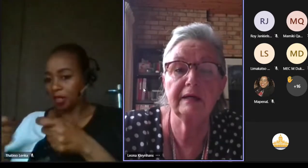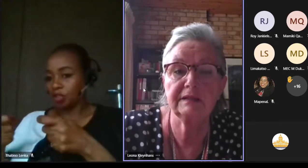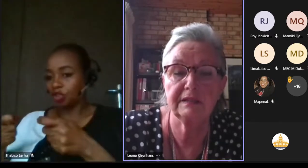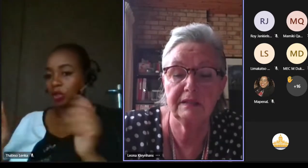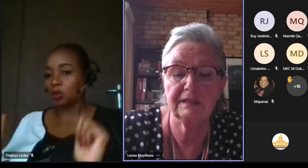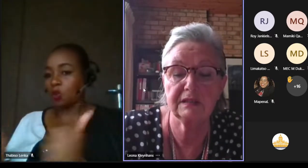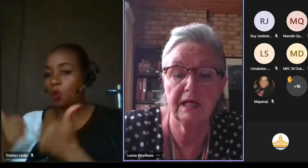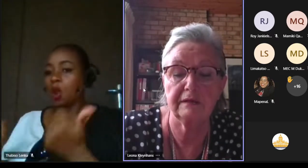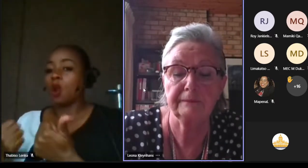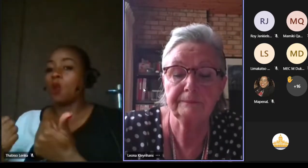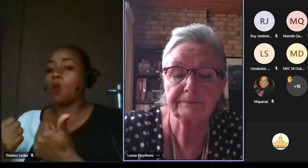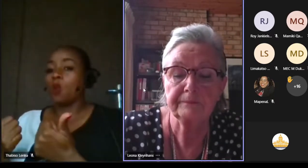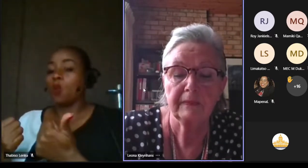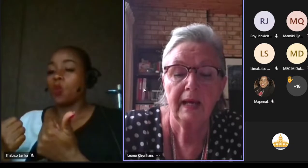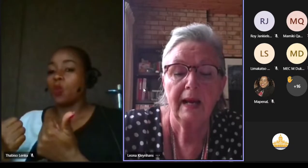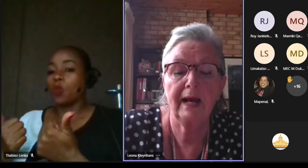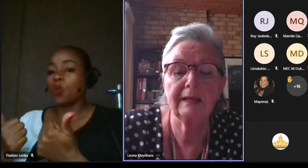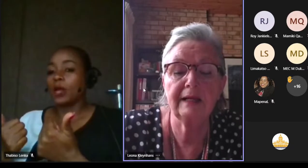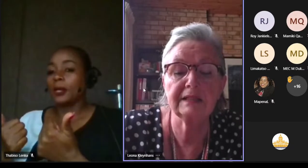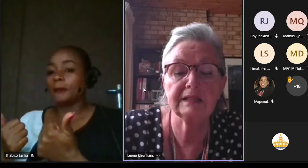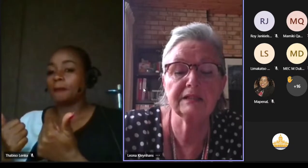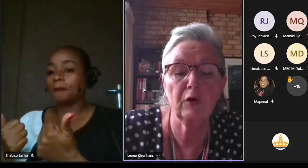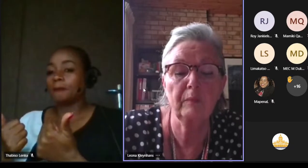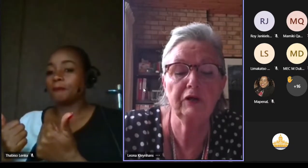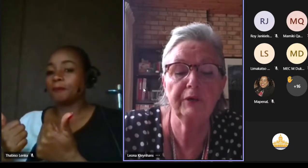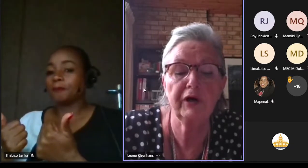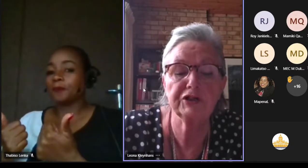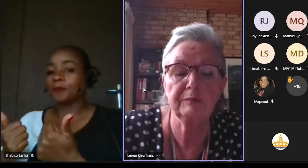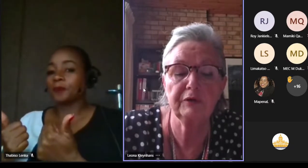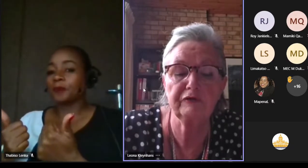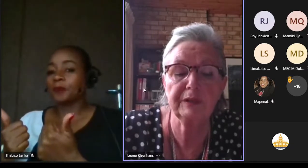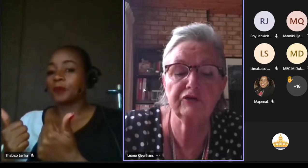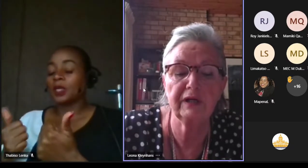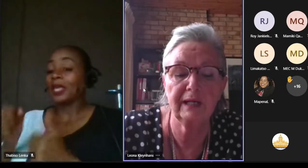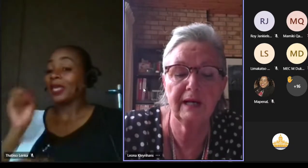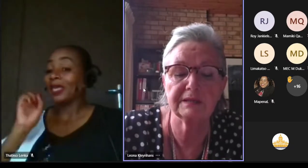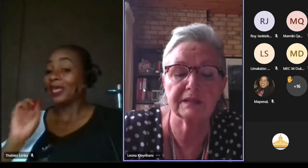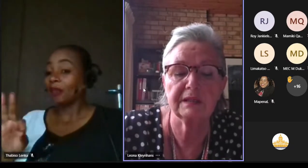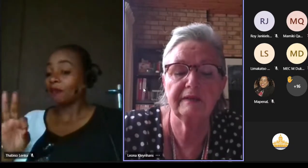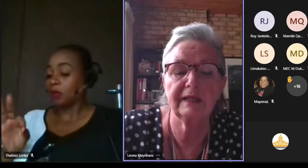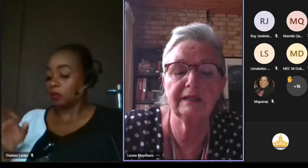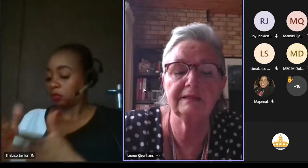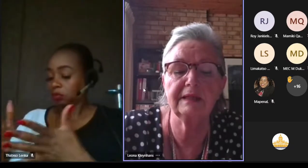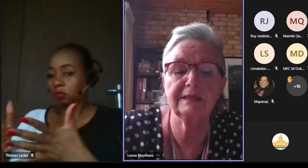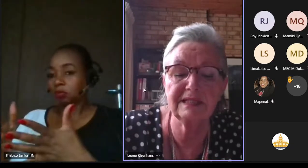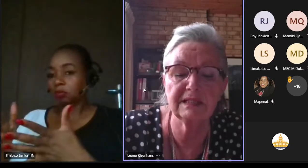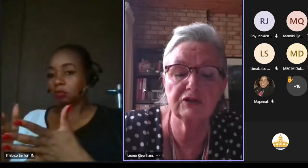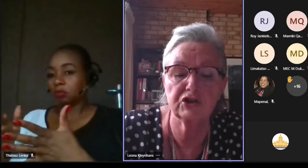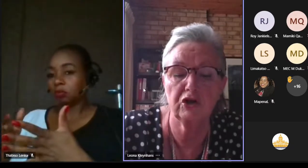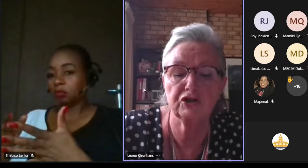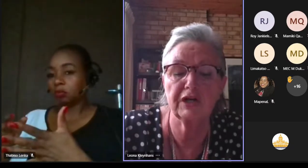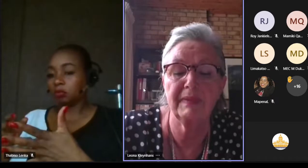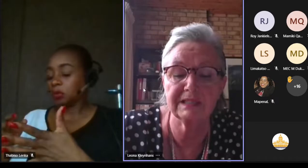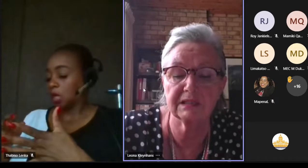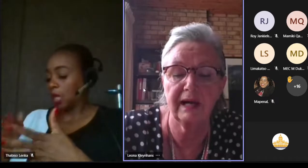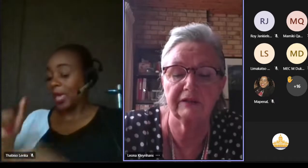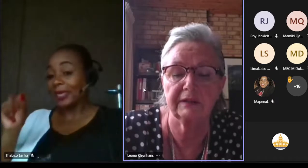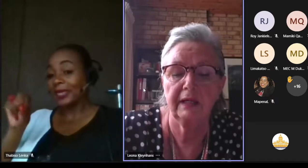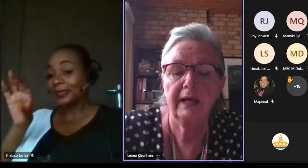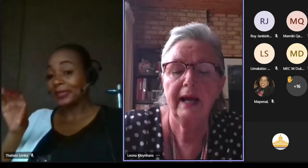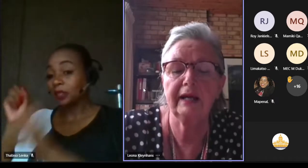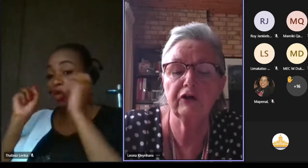the ANC is dead. Unless this former liberation movement realizes that it is in charge and